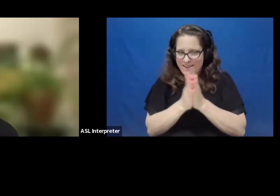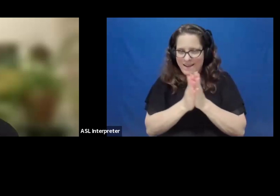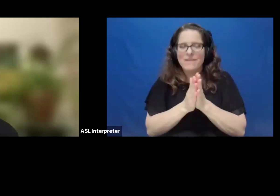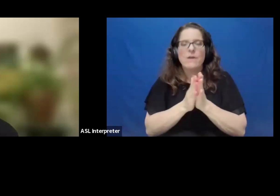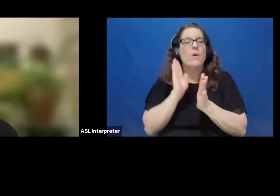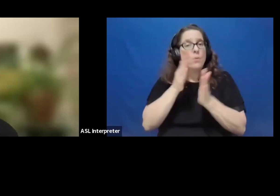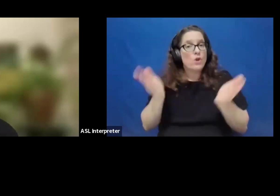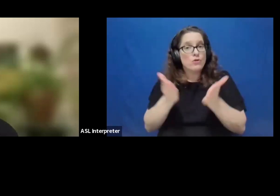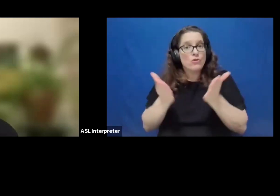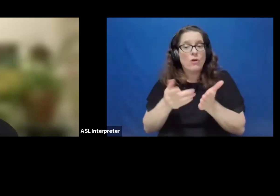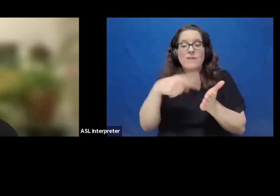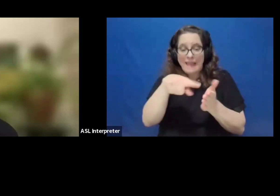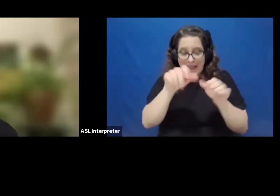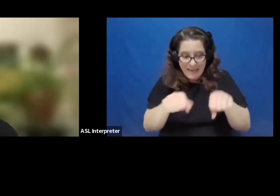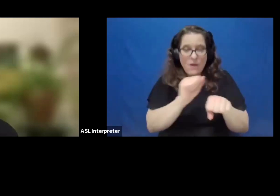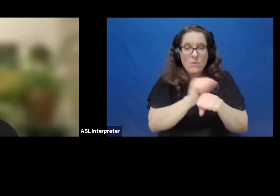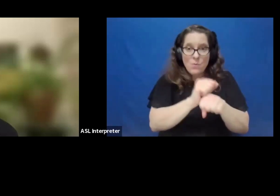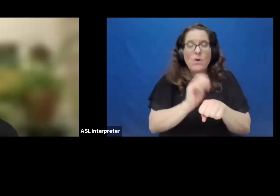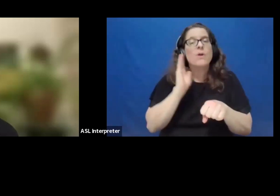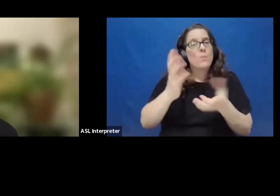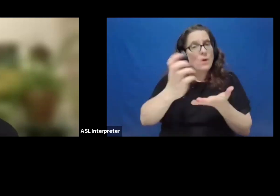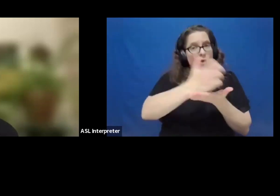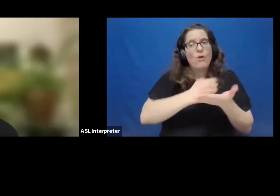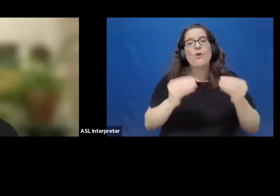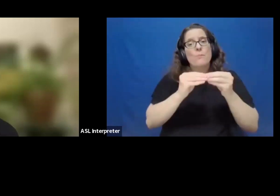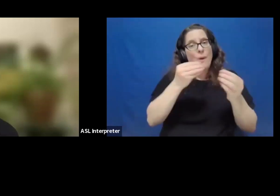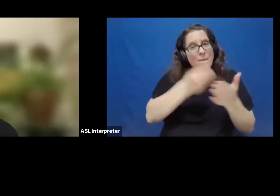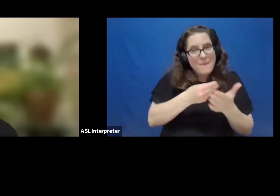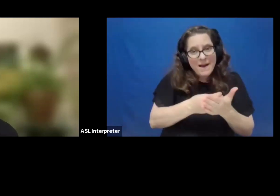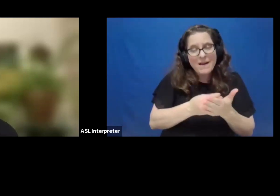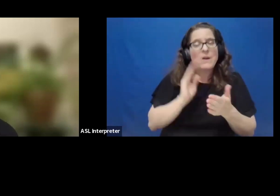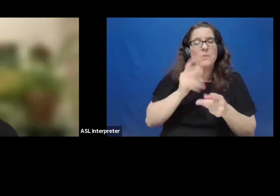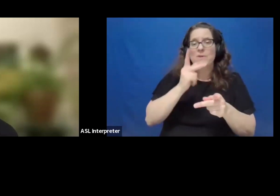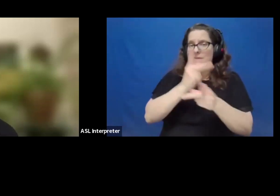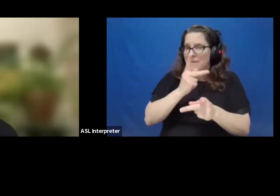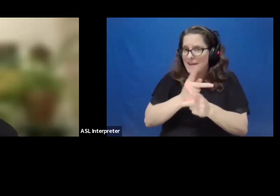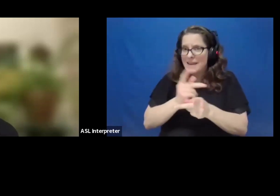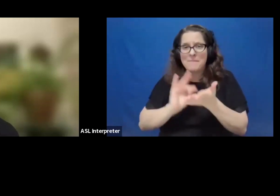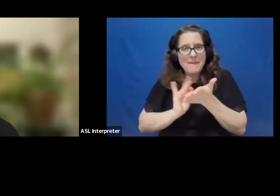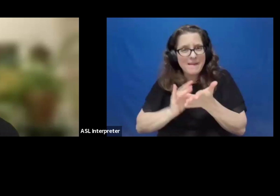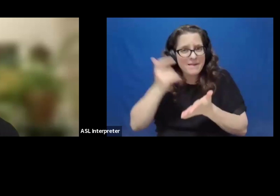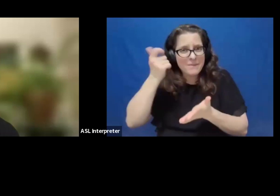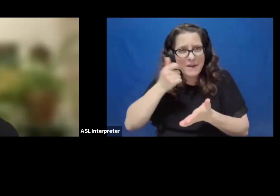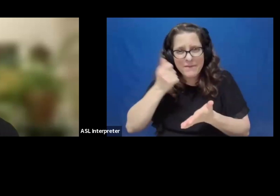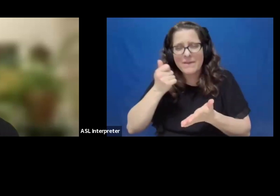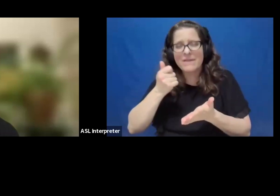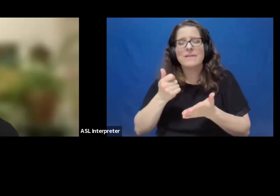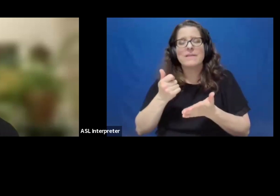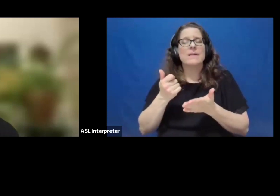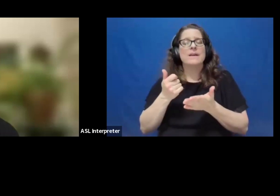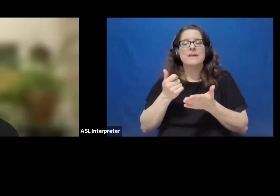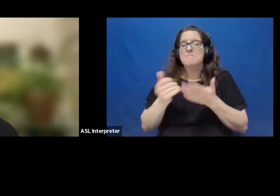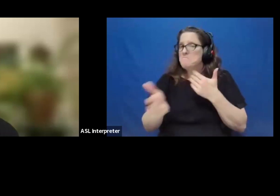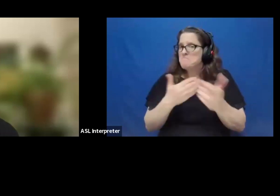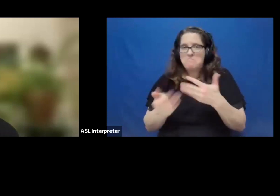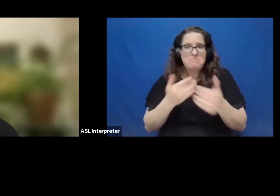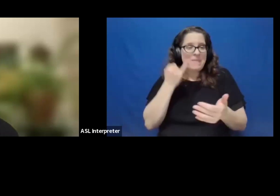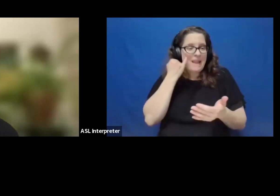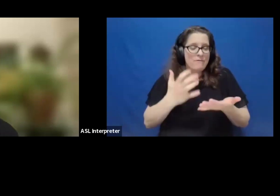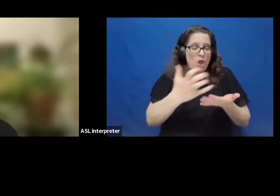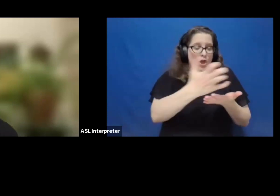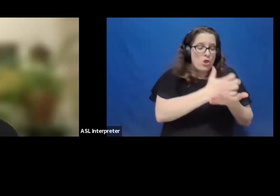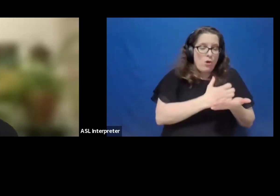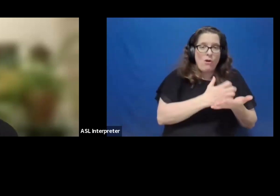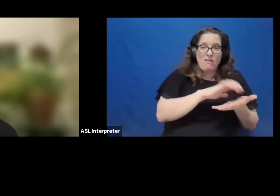family member is going to be better off, it's going to keep their medical benefits, And even if they earn enough to lose